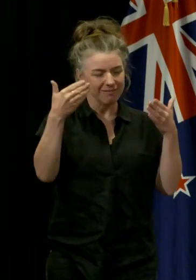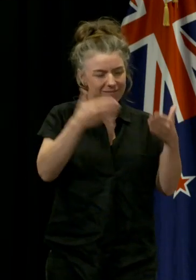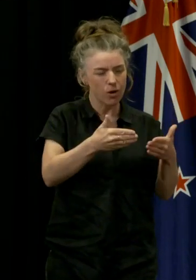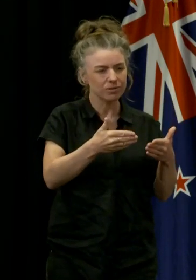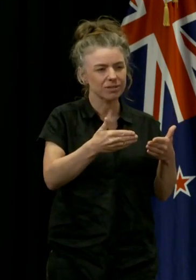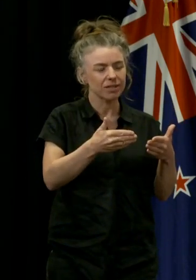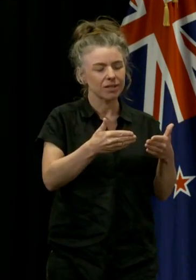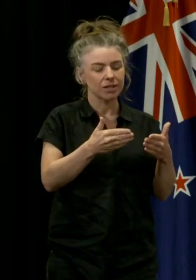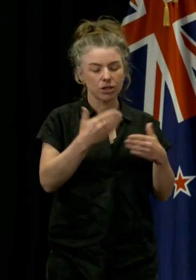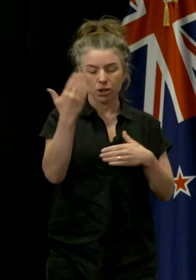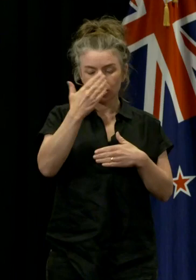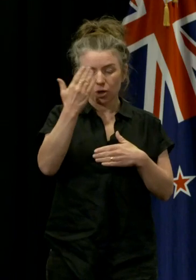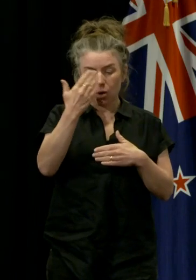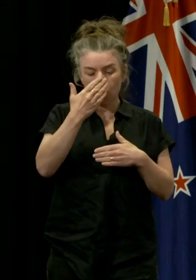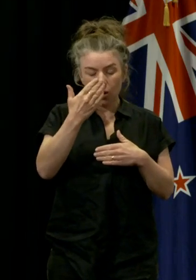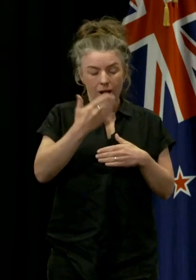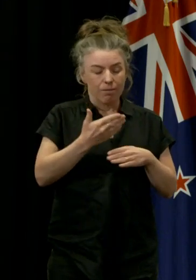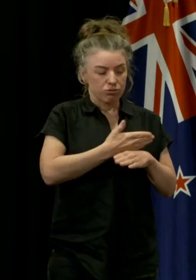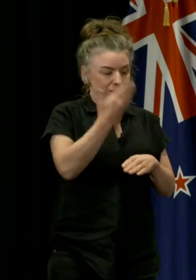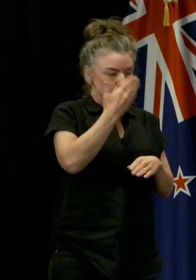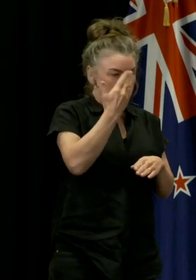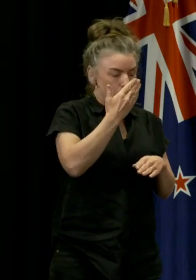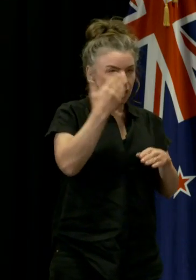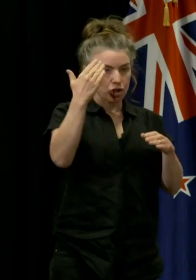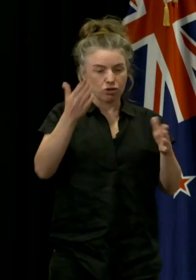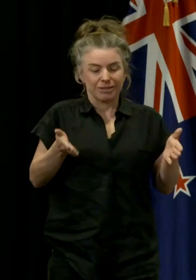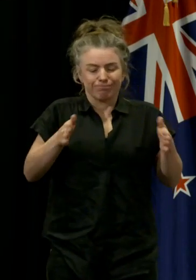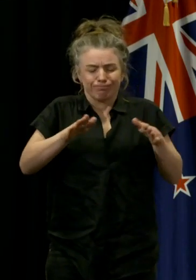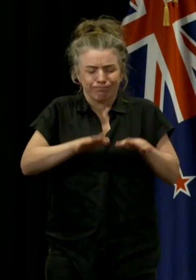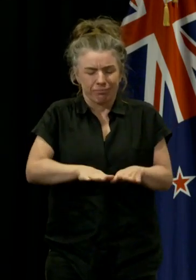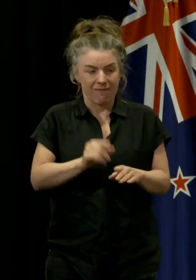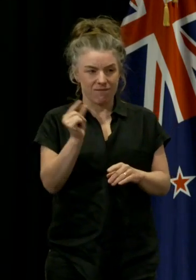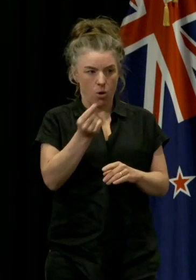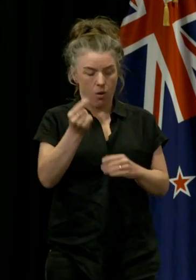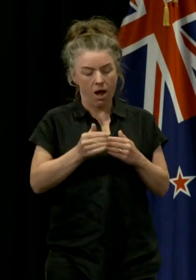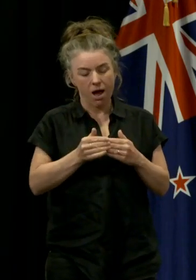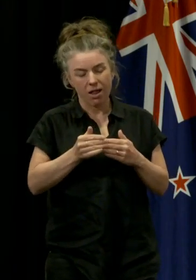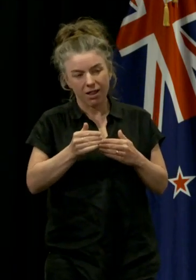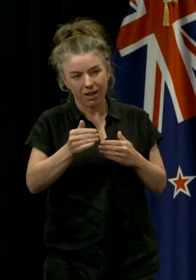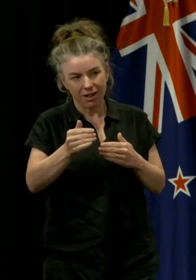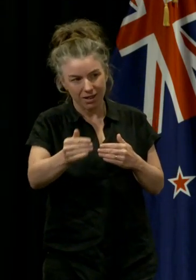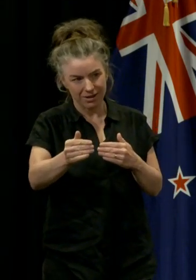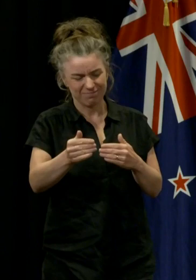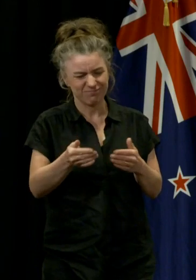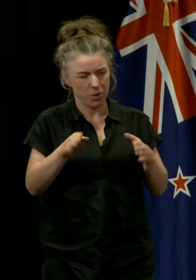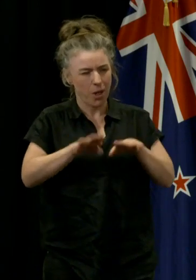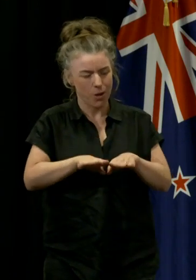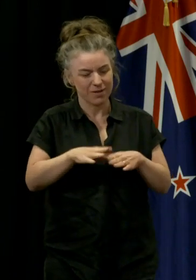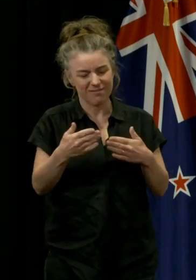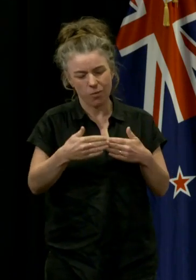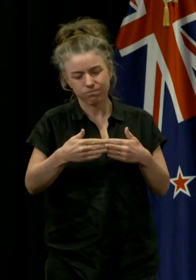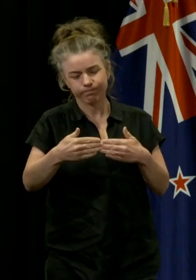to wind the schooling and early childhood and tertiary systems down for a period of time, to the point where they will be closed for